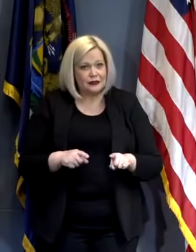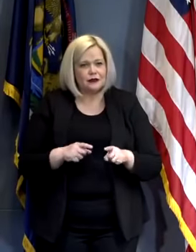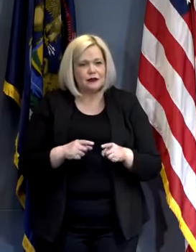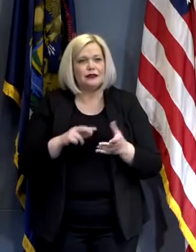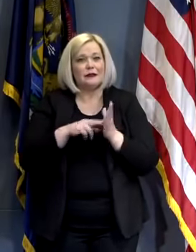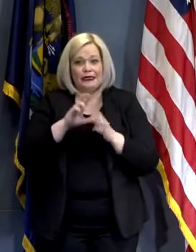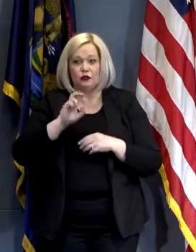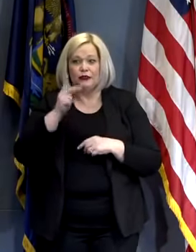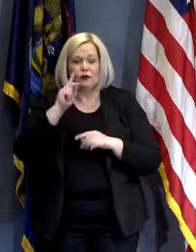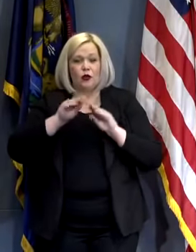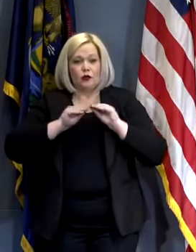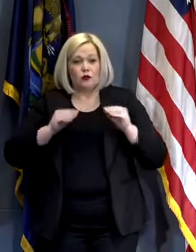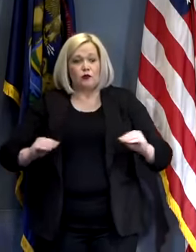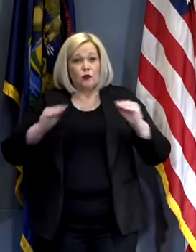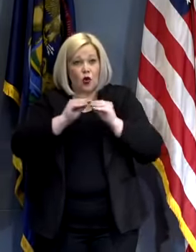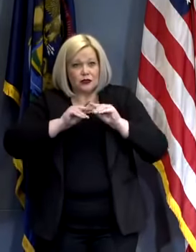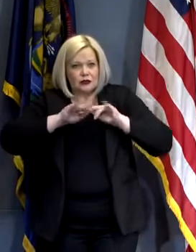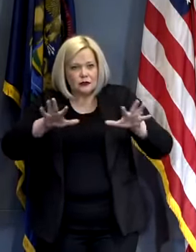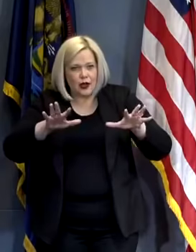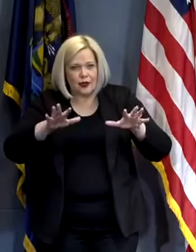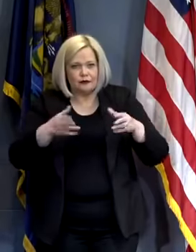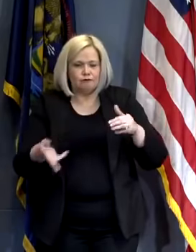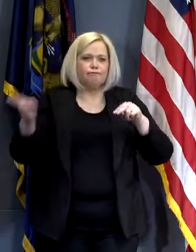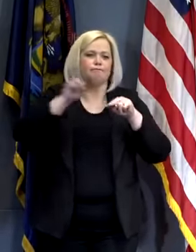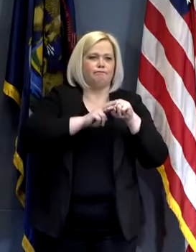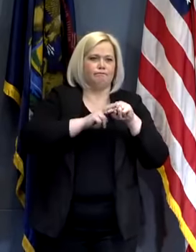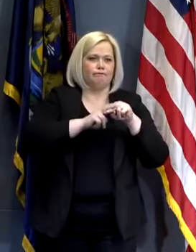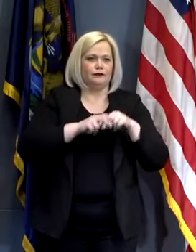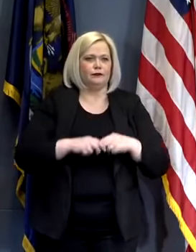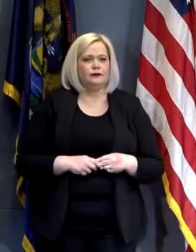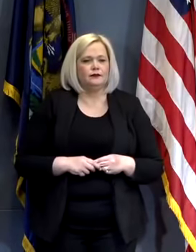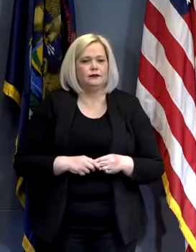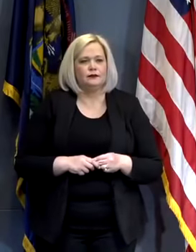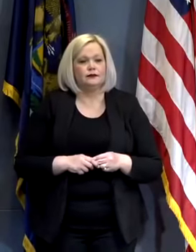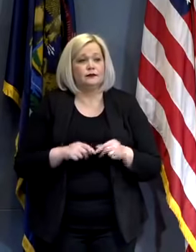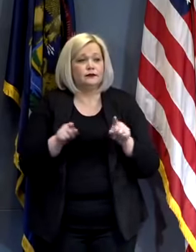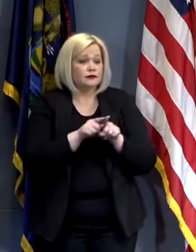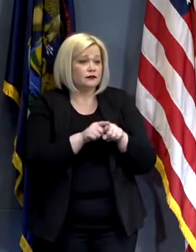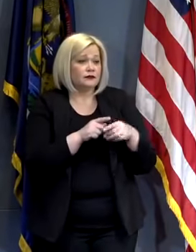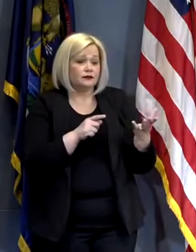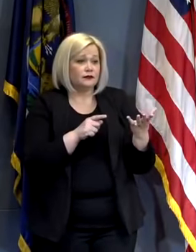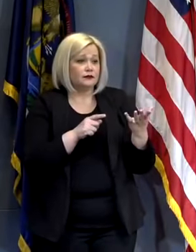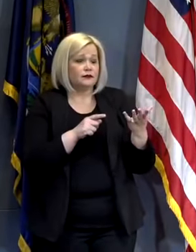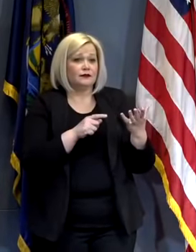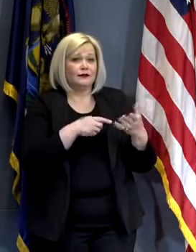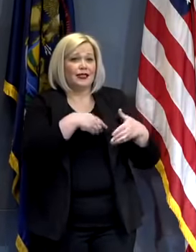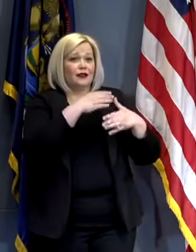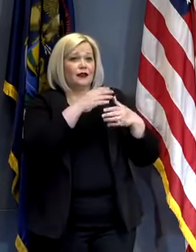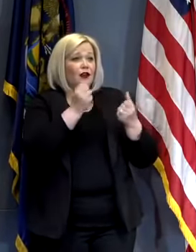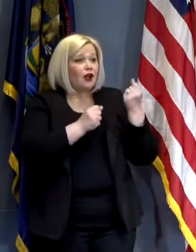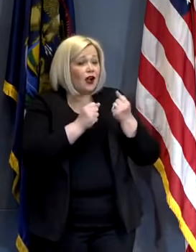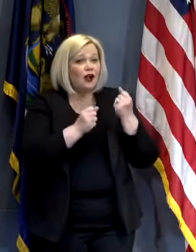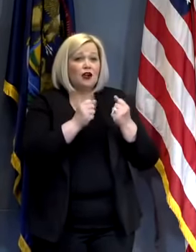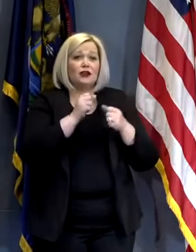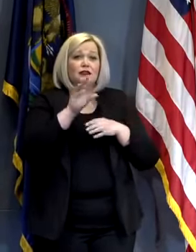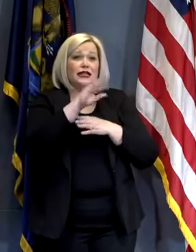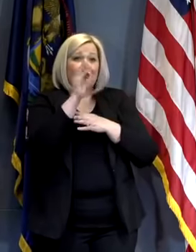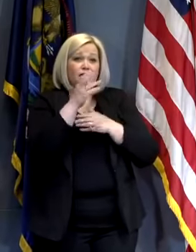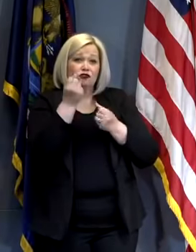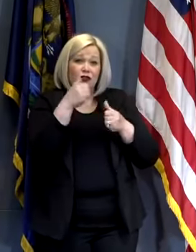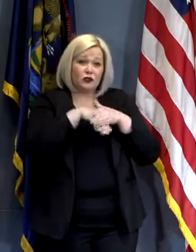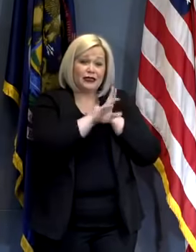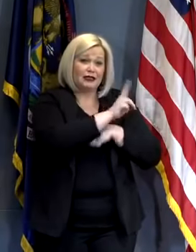that that is going to continue to be a problem. I'll also acknowledge that, the blocking of cars and ambulances trying to get into